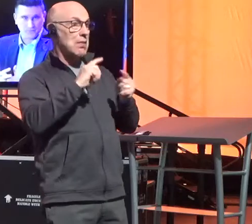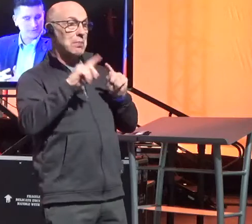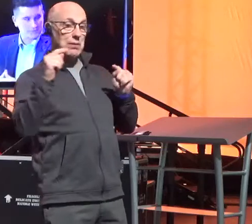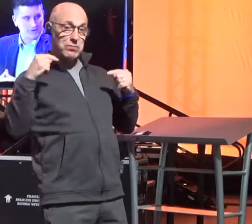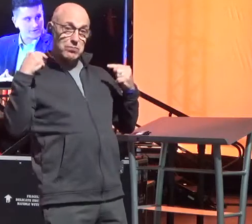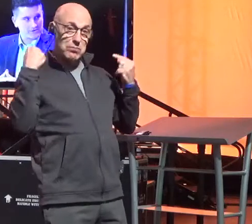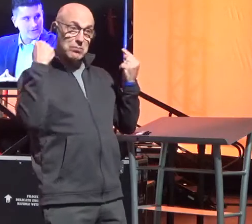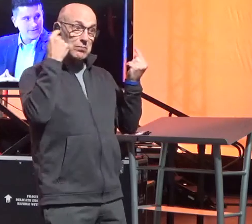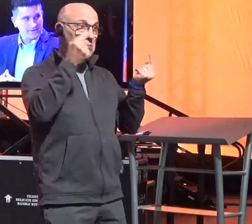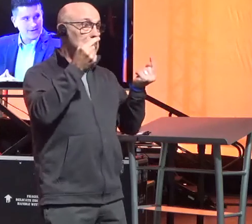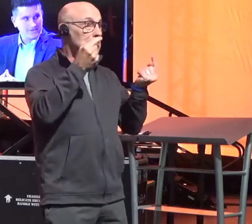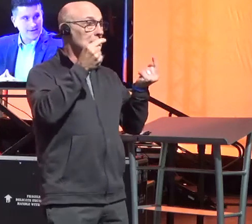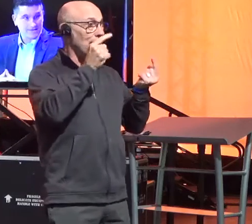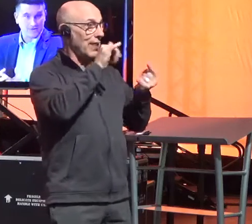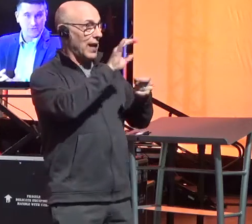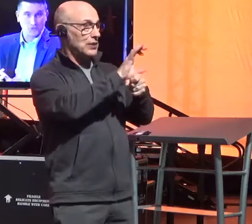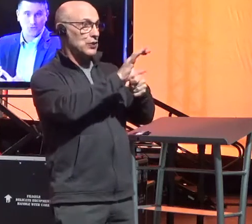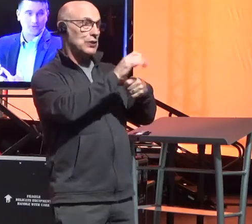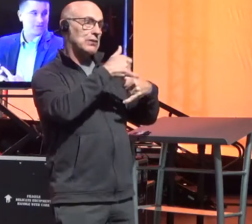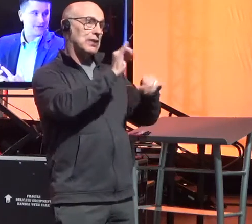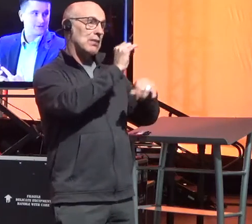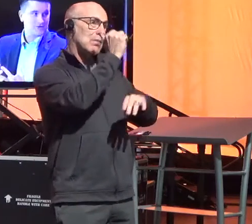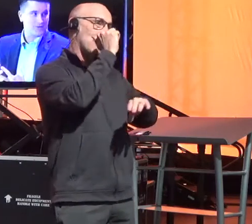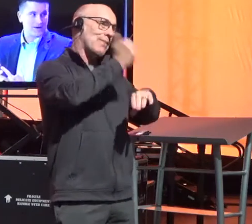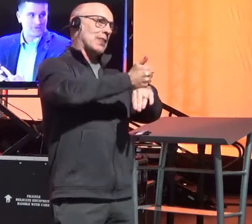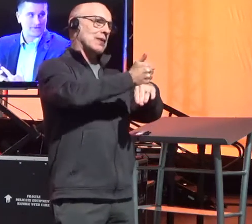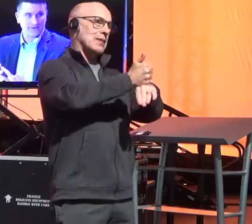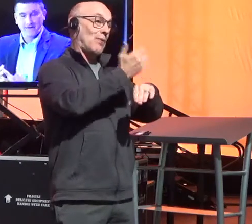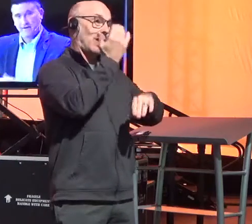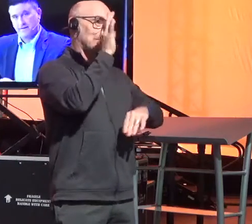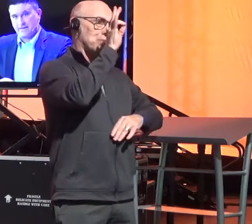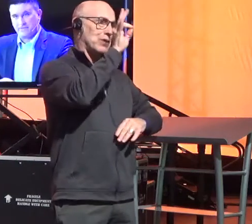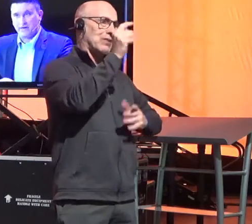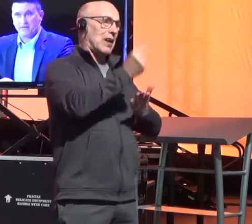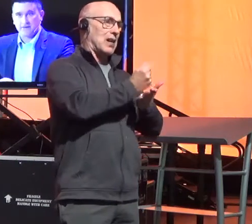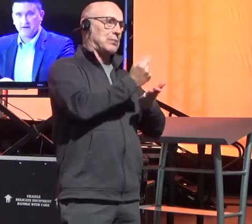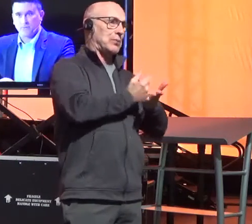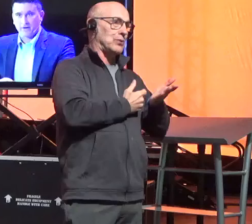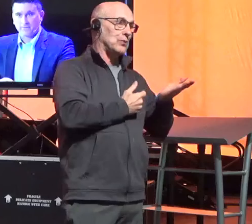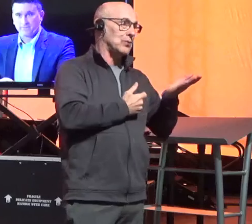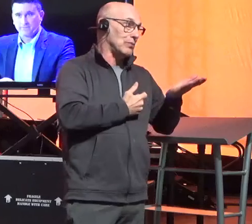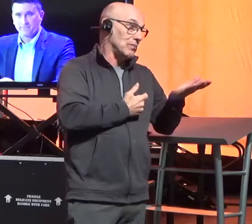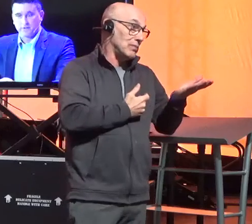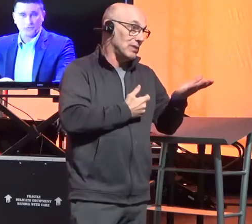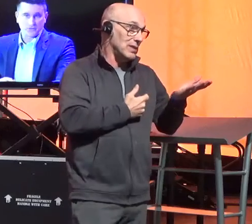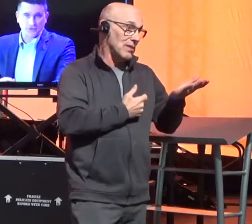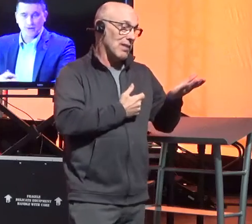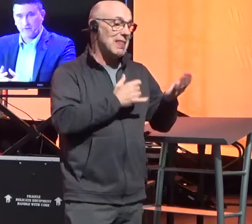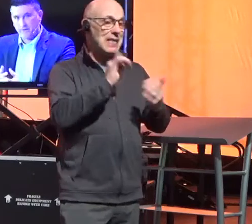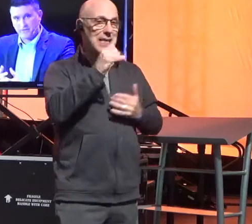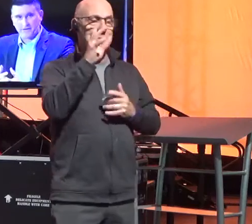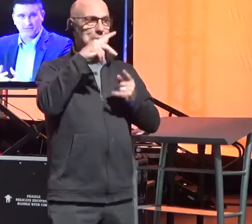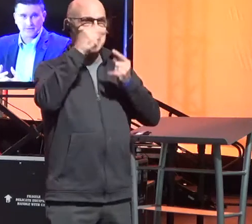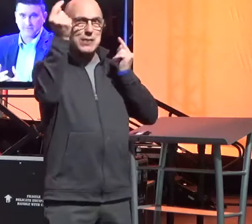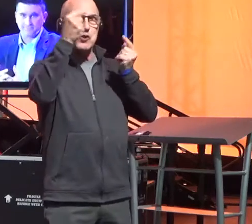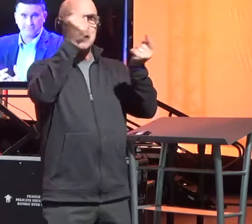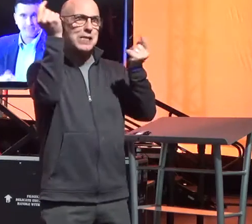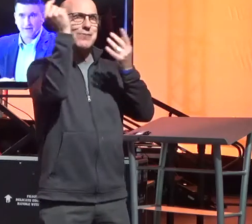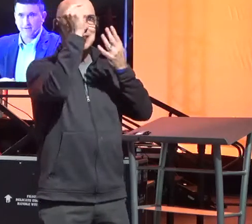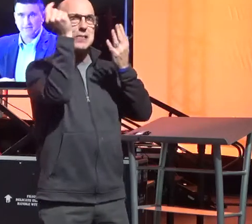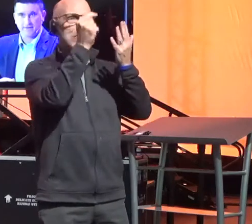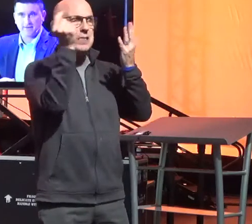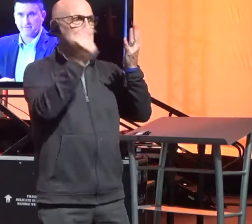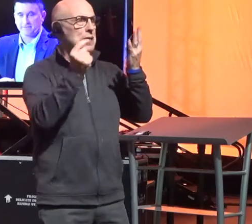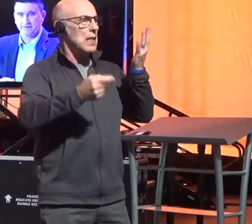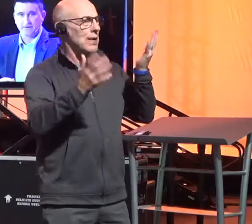gospel it's preached has endured. And so I think even in a time where people are disagreeing about things